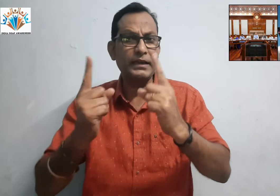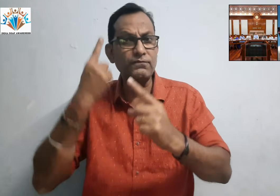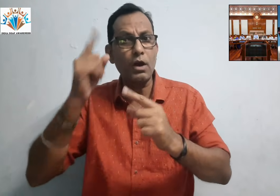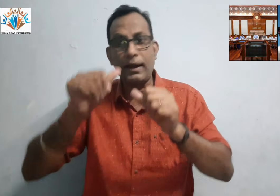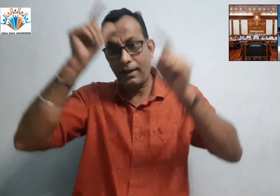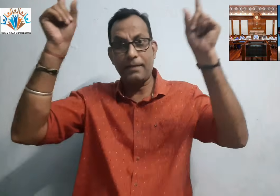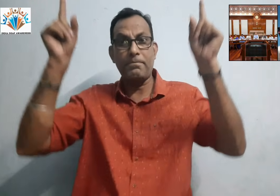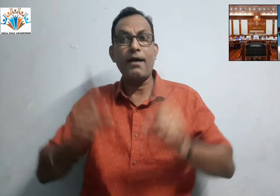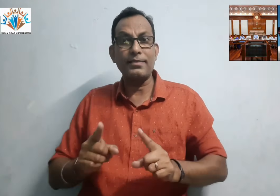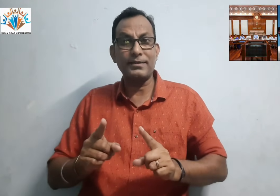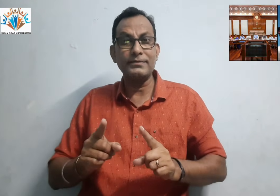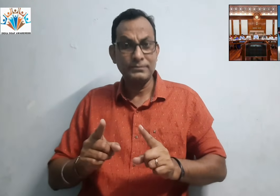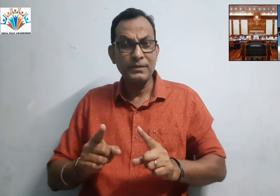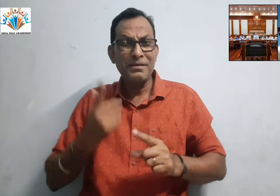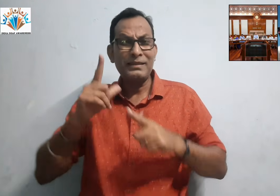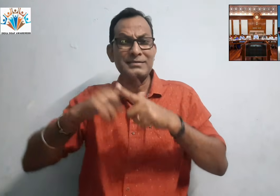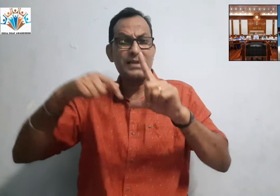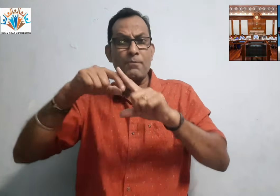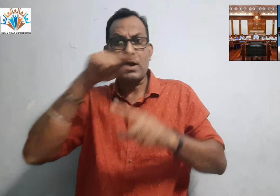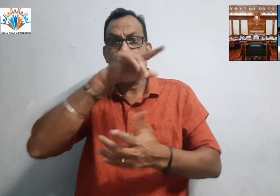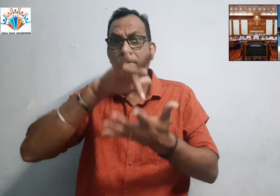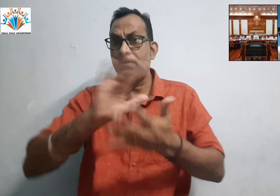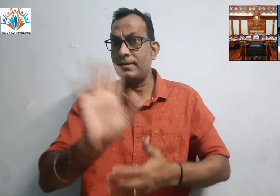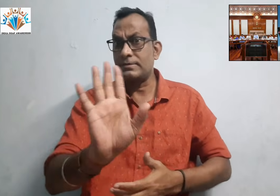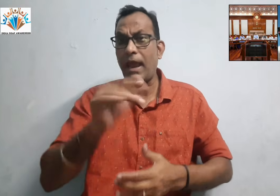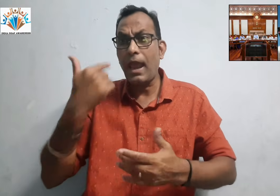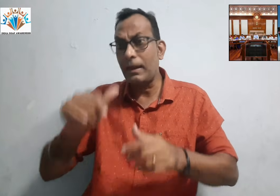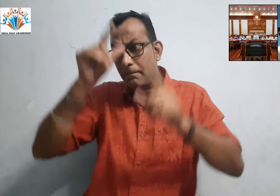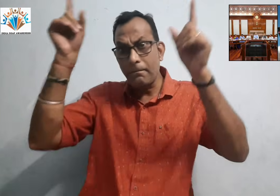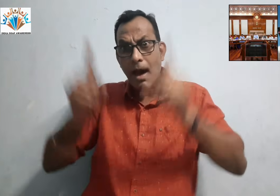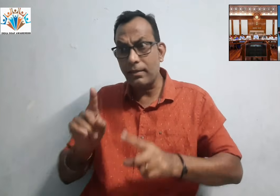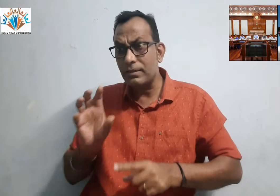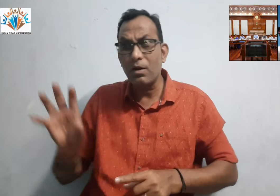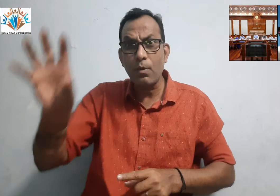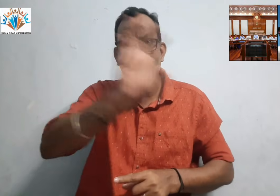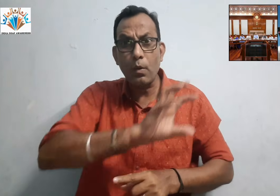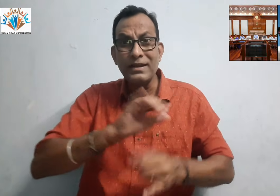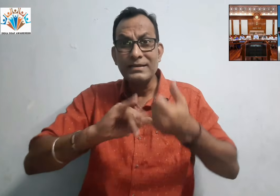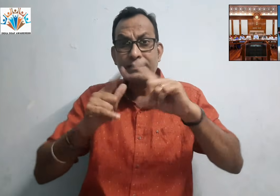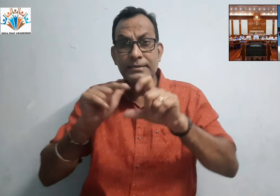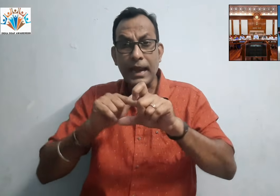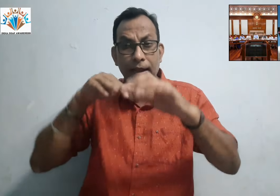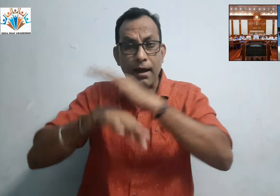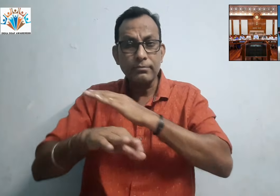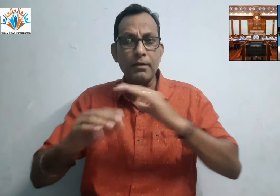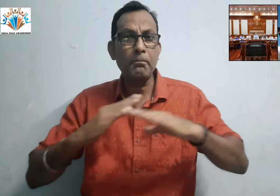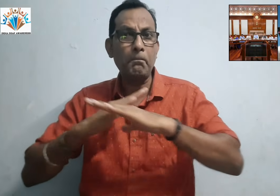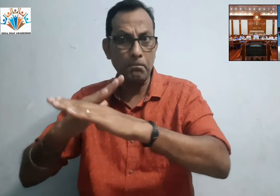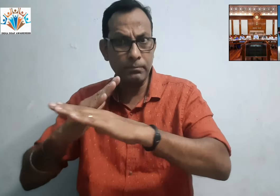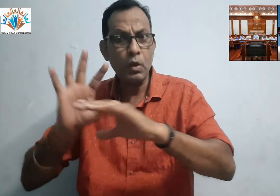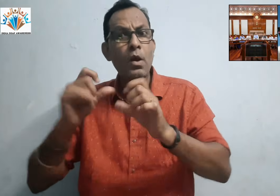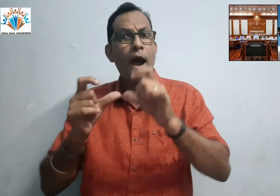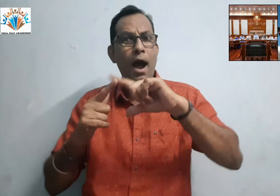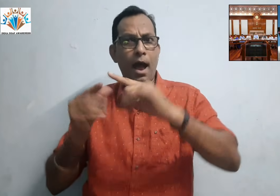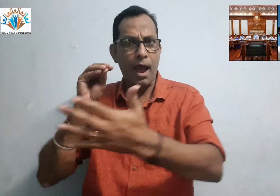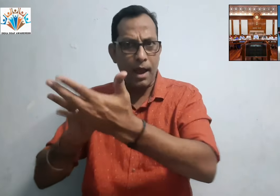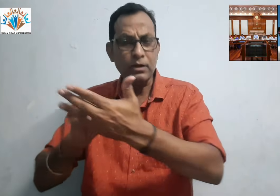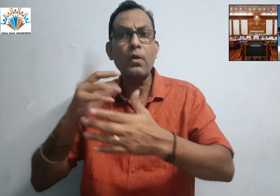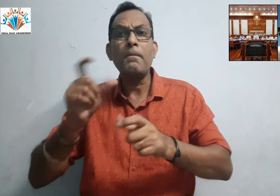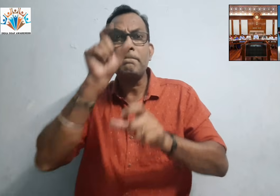for Bharat. Jammu Kashmir pleasure and Bharat over state under at